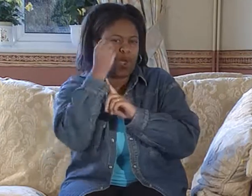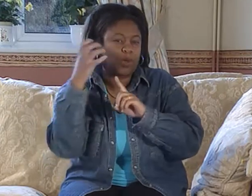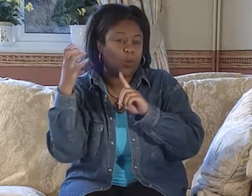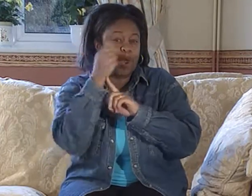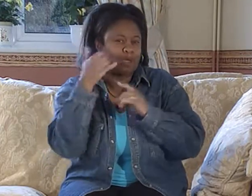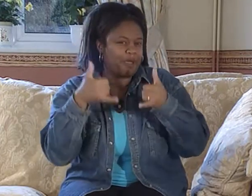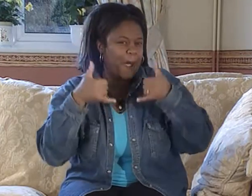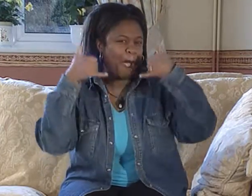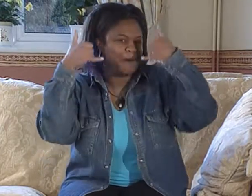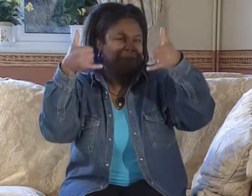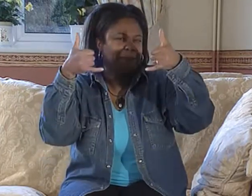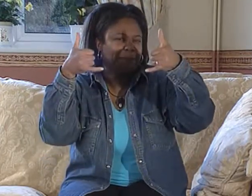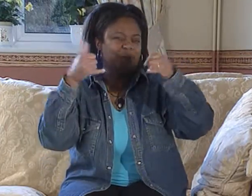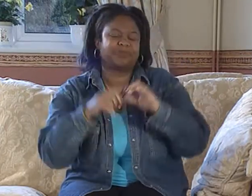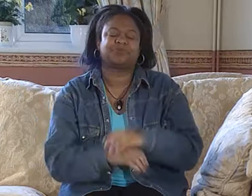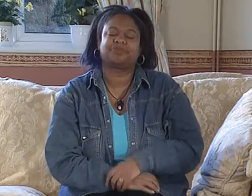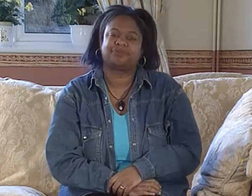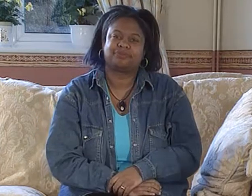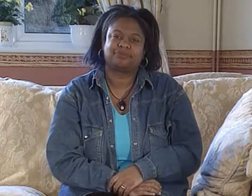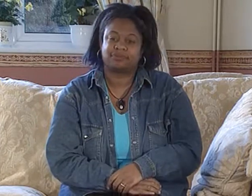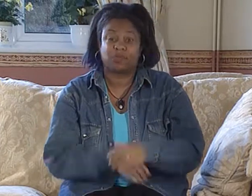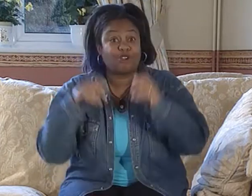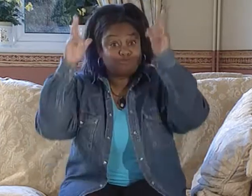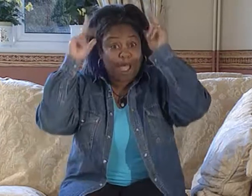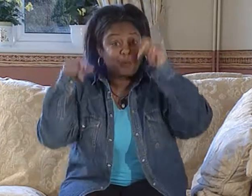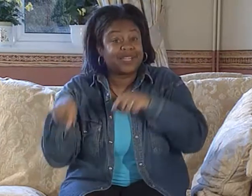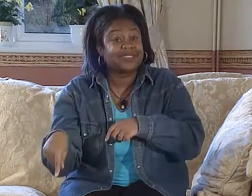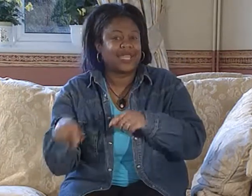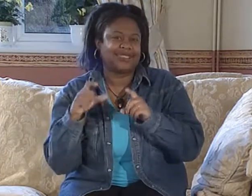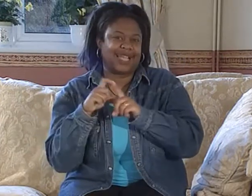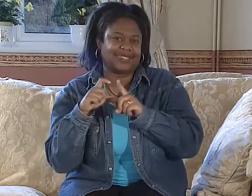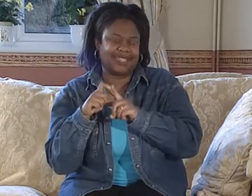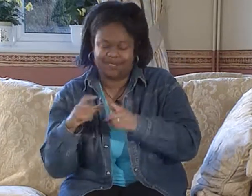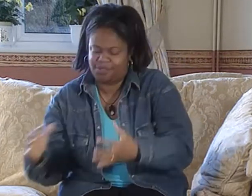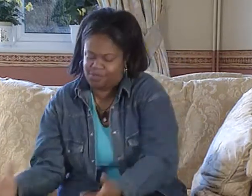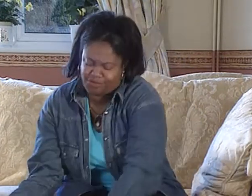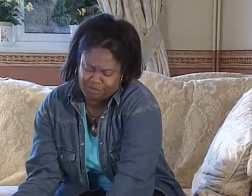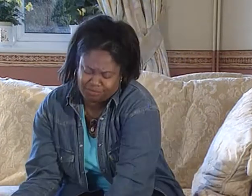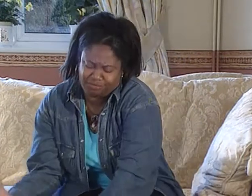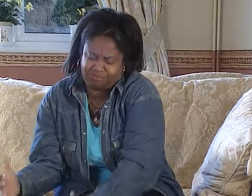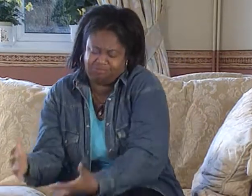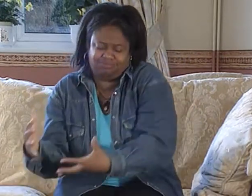Ella's father was very proud of this rabbit because he had won lots of prizes in many shows.